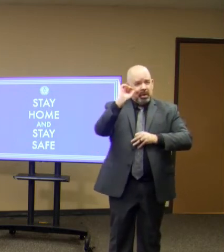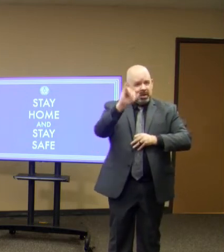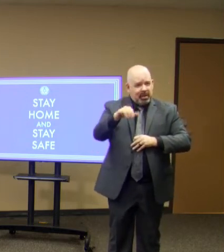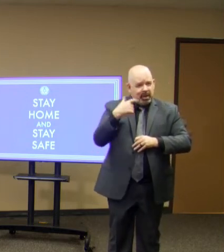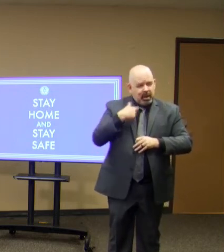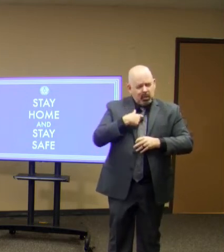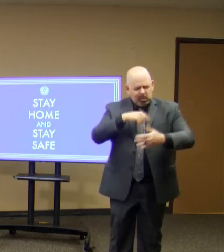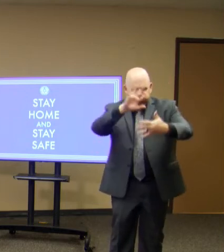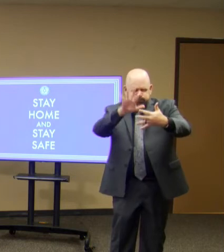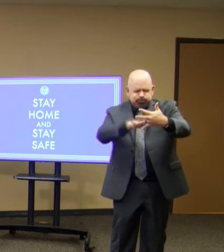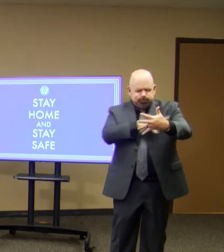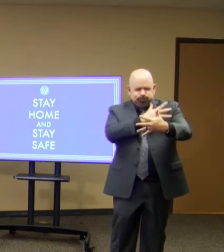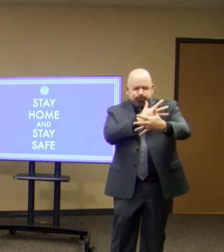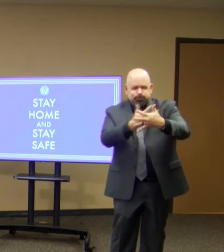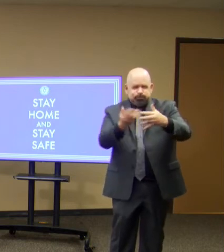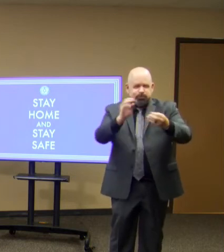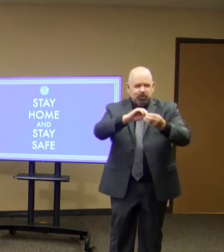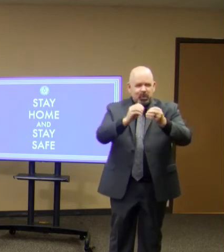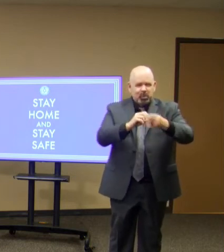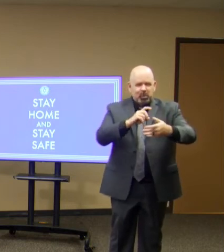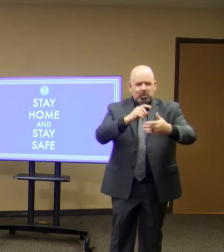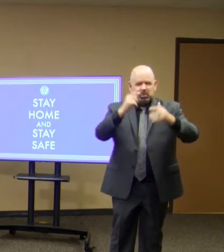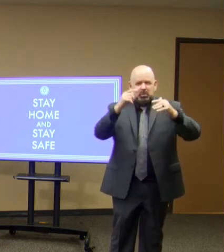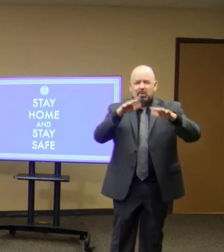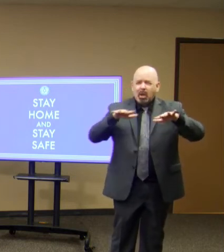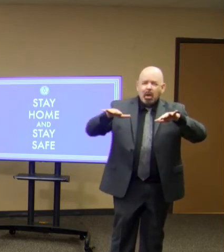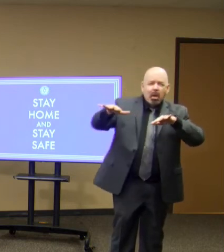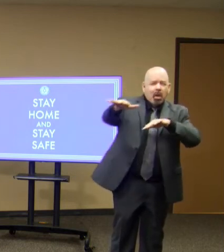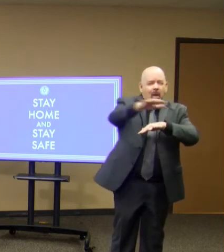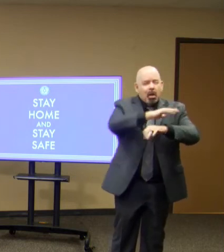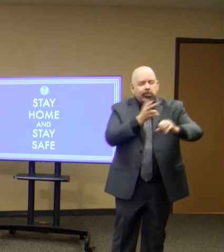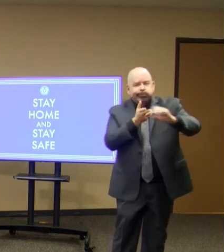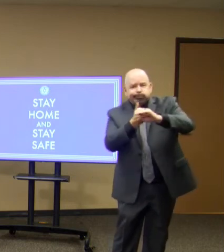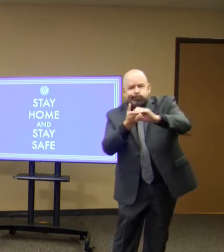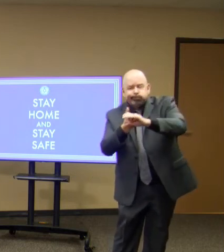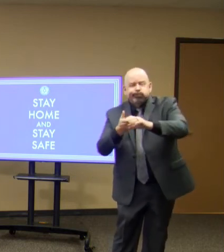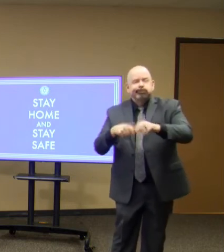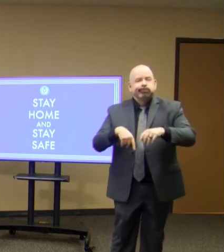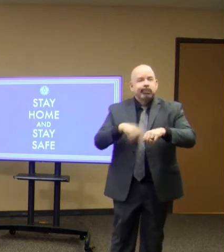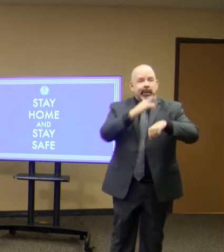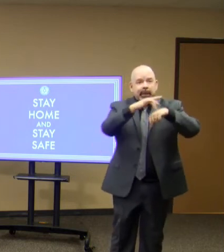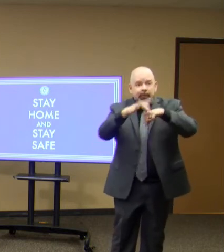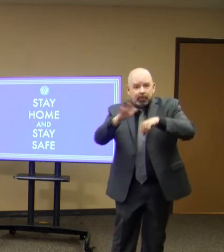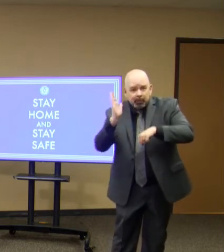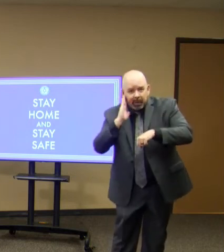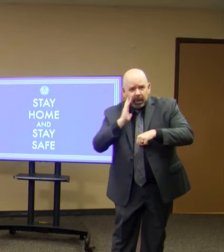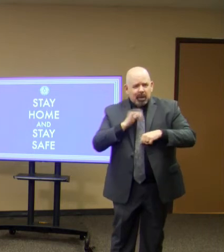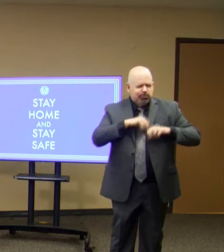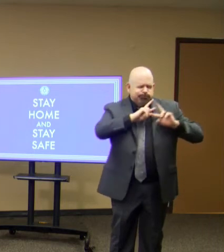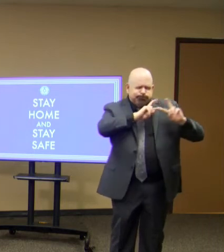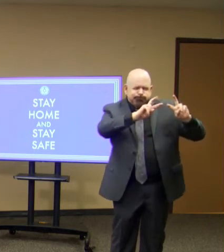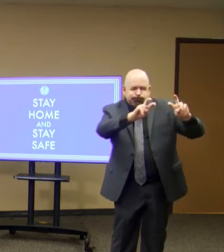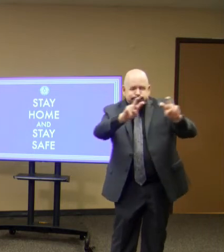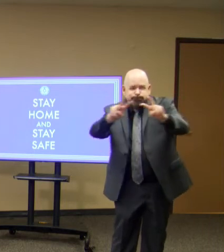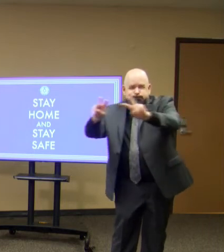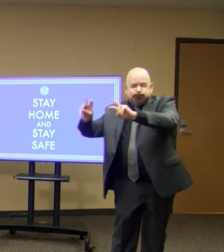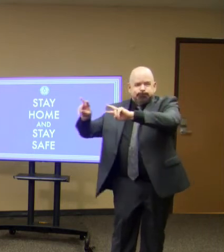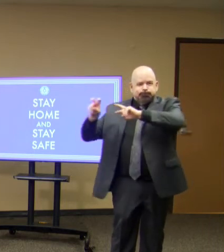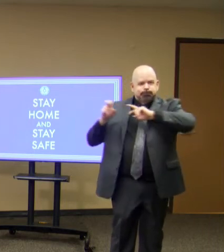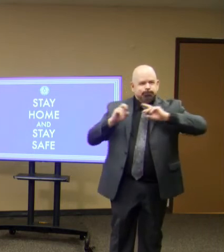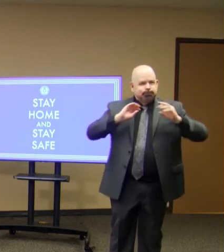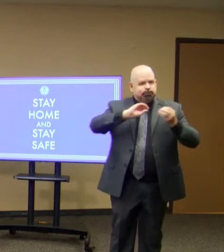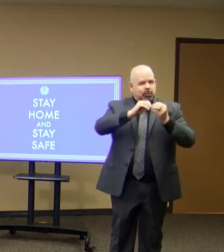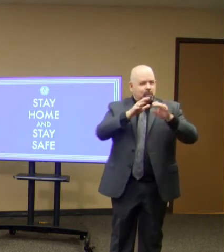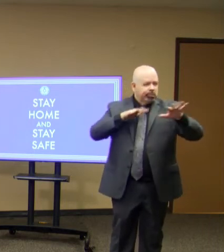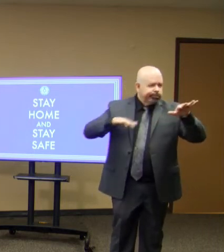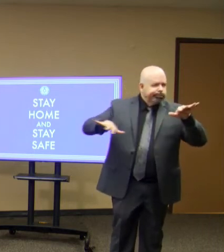in a county, whether or not there is sufficient staffing to actually use those beds. The more accurate number